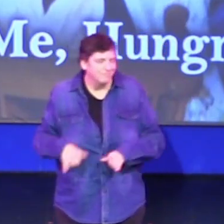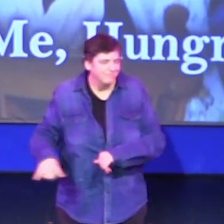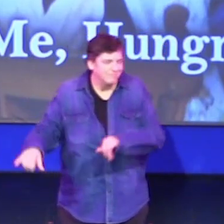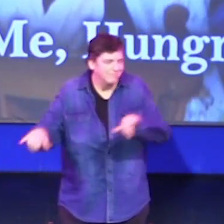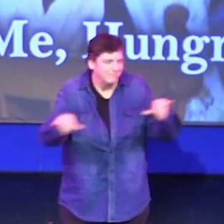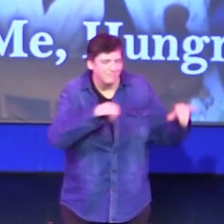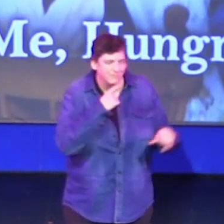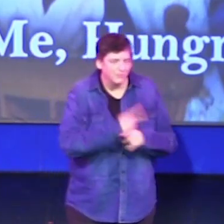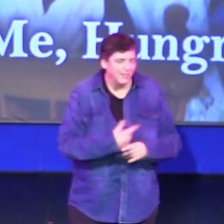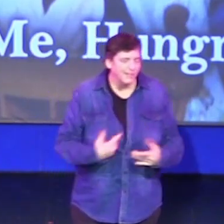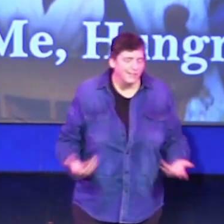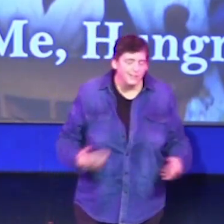all know that story.